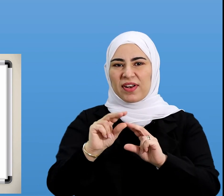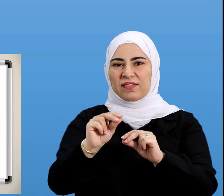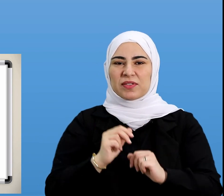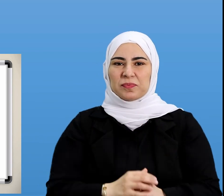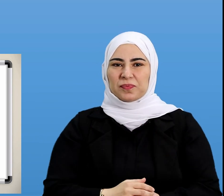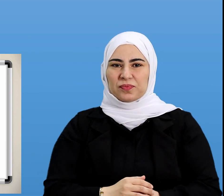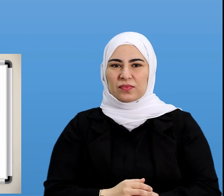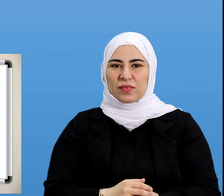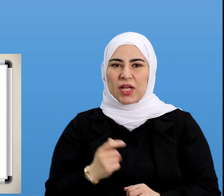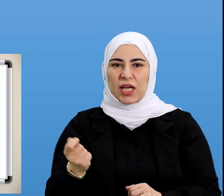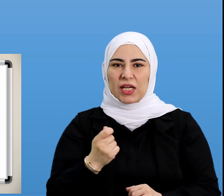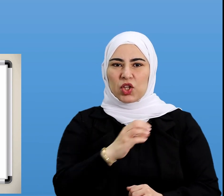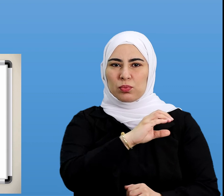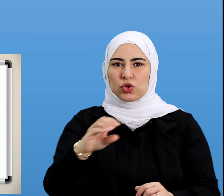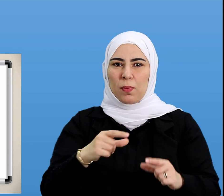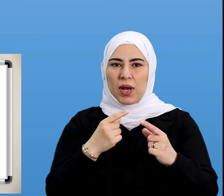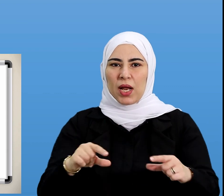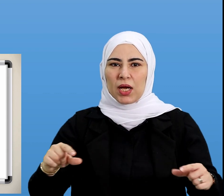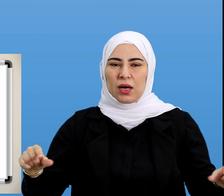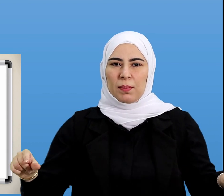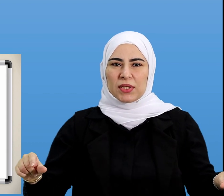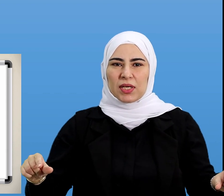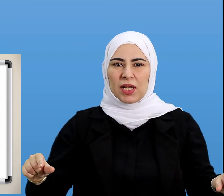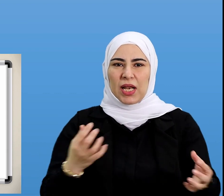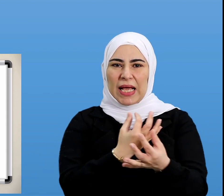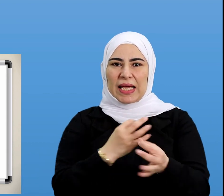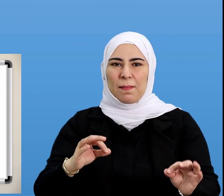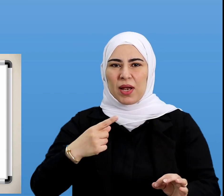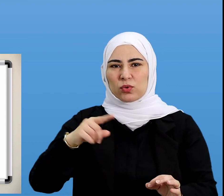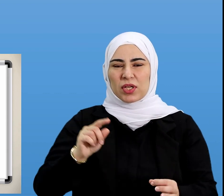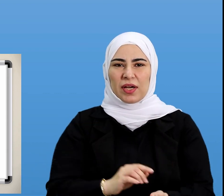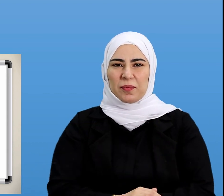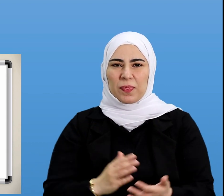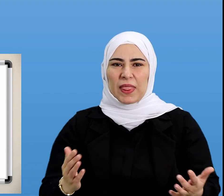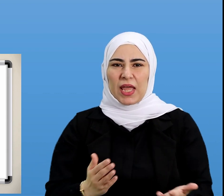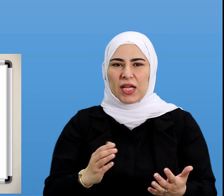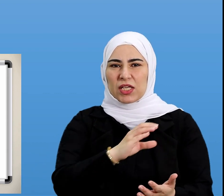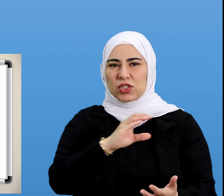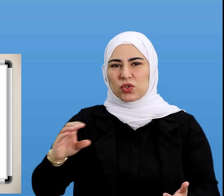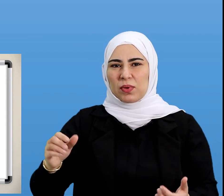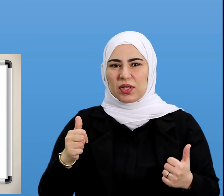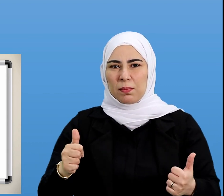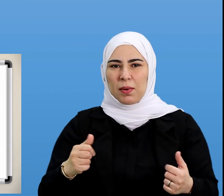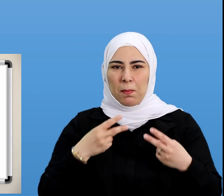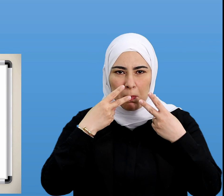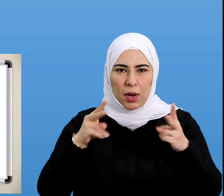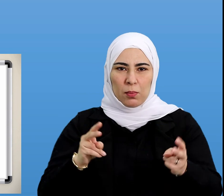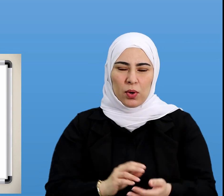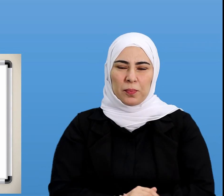Which answer would be the most suitable response? Now, your friend asks you which festival do you prefer and why. Look